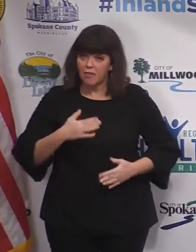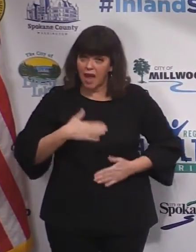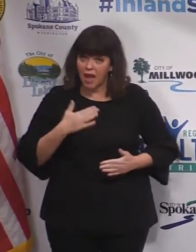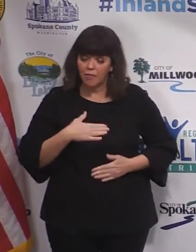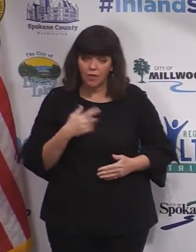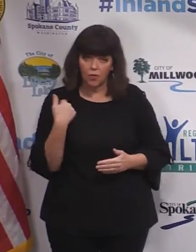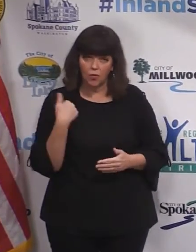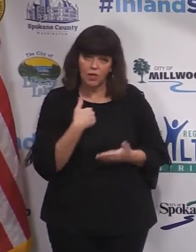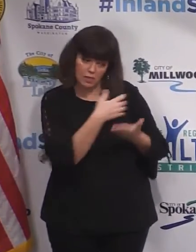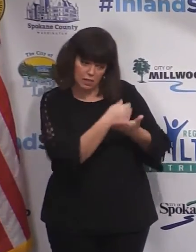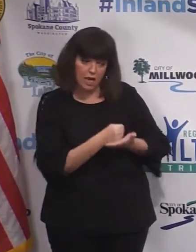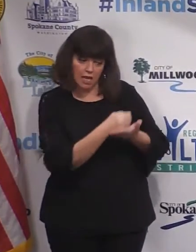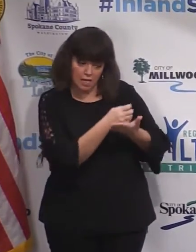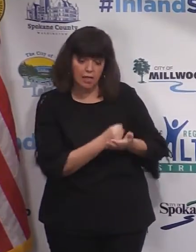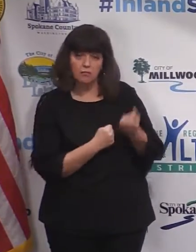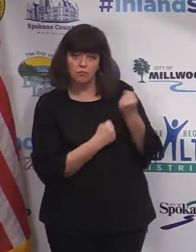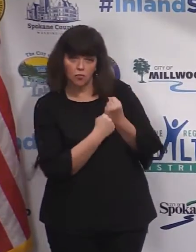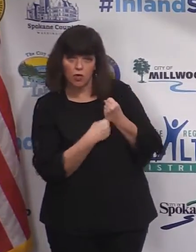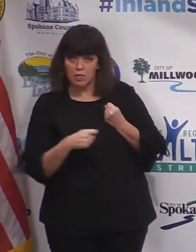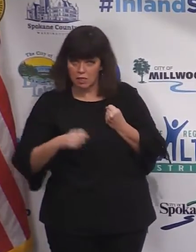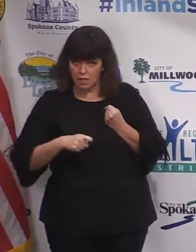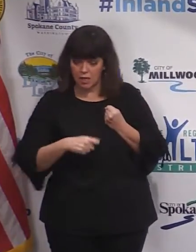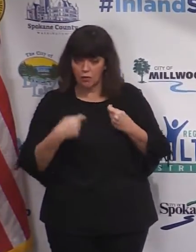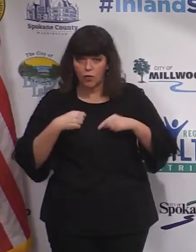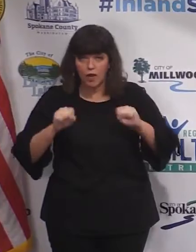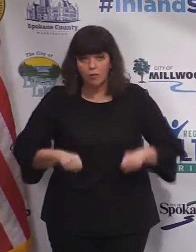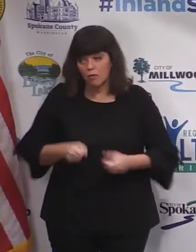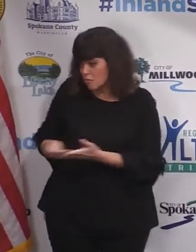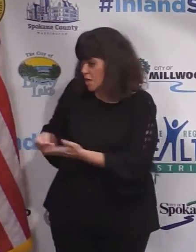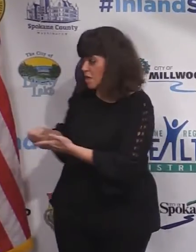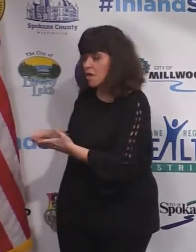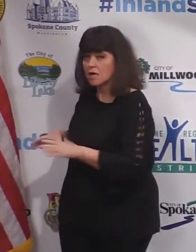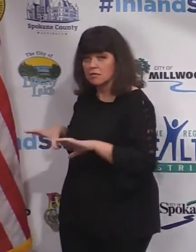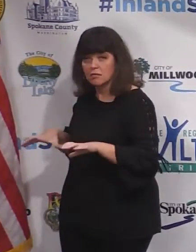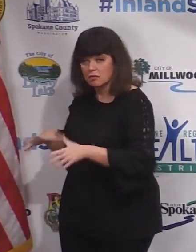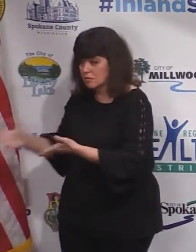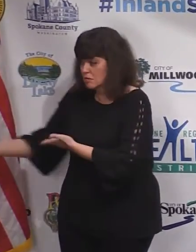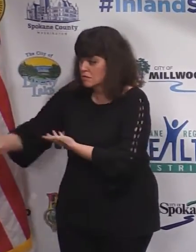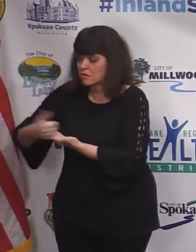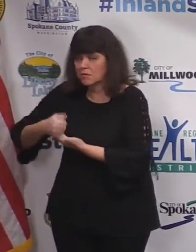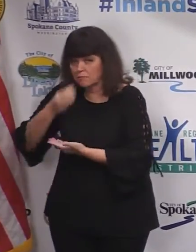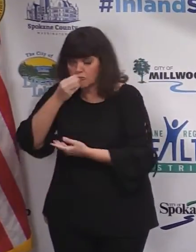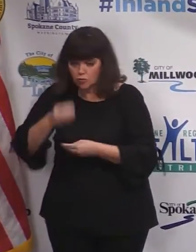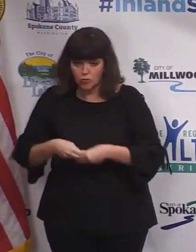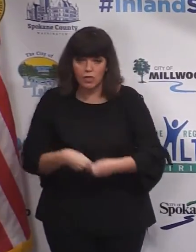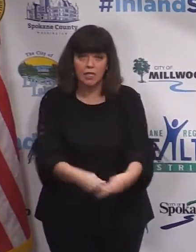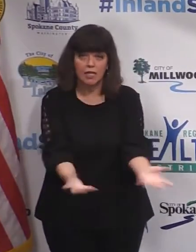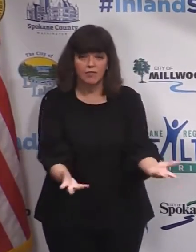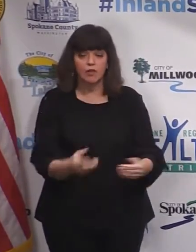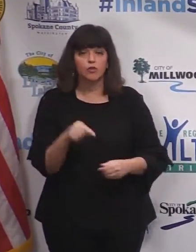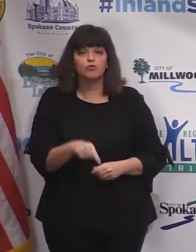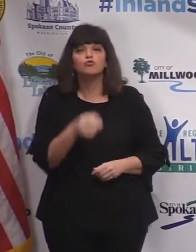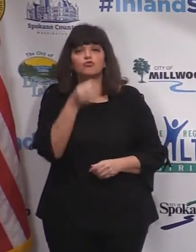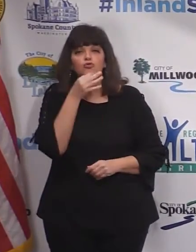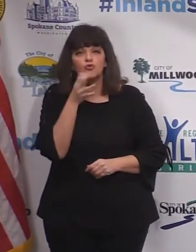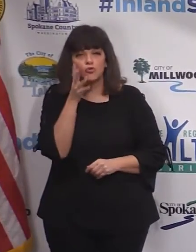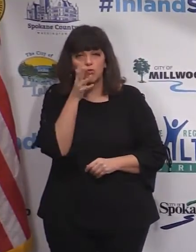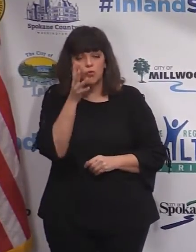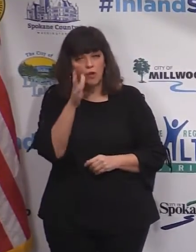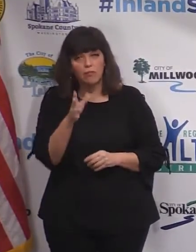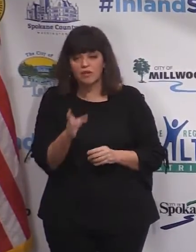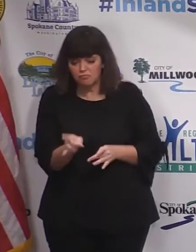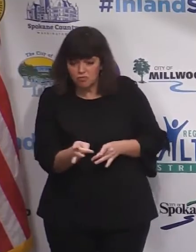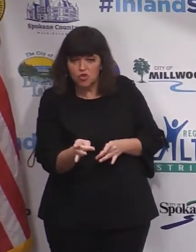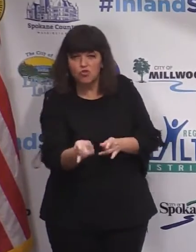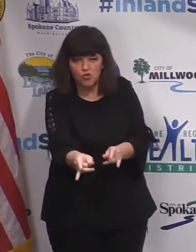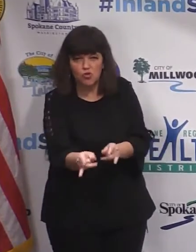first deliveries to partners in Northeast Washington yesterday. And this product will start flowing soon throughout our region. We're also